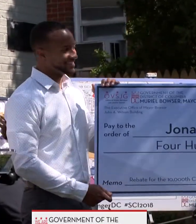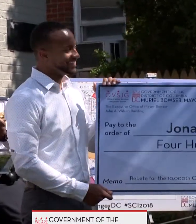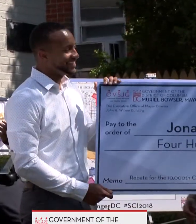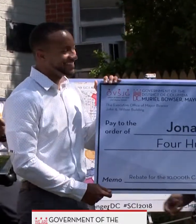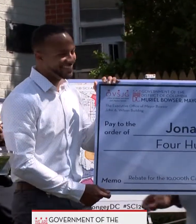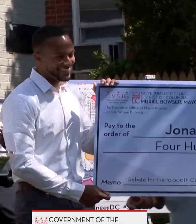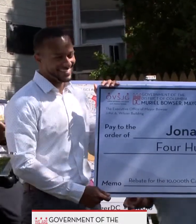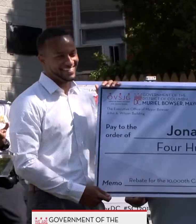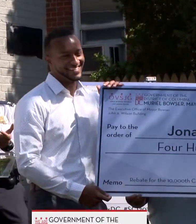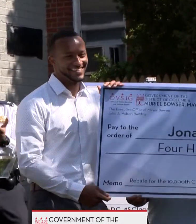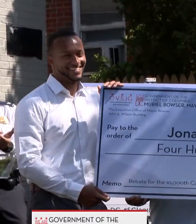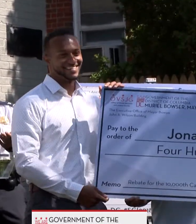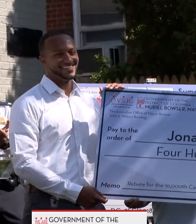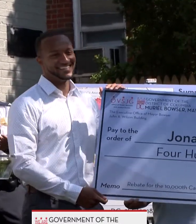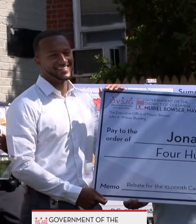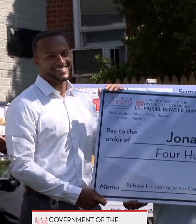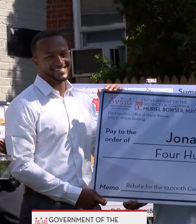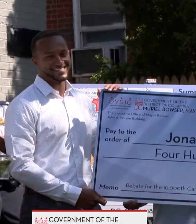Mr. Brooks.